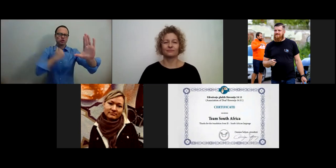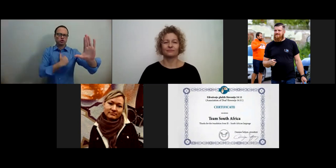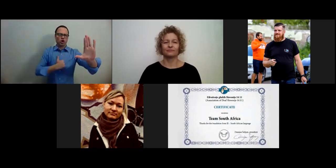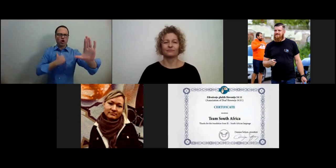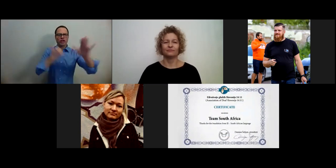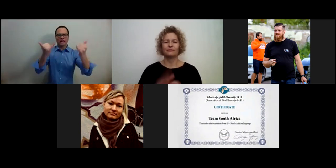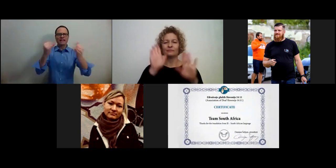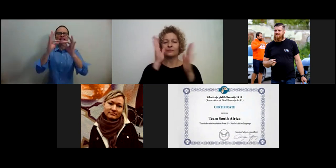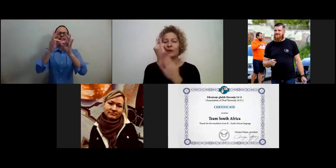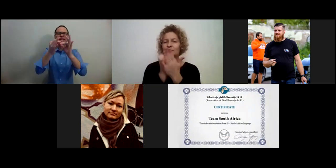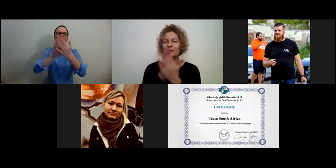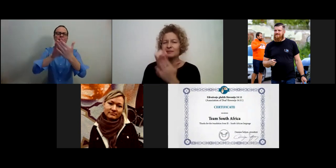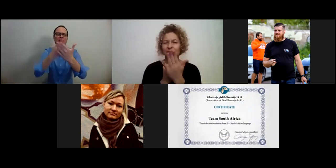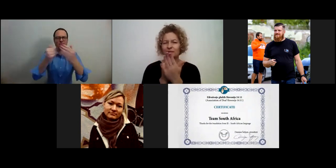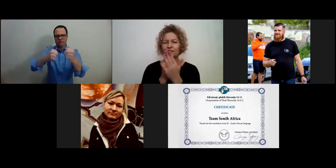Oh,